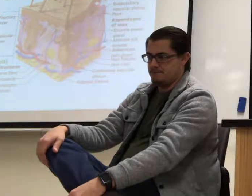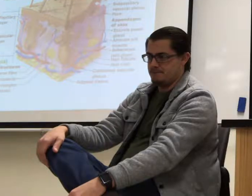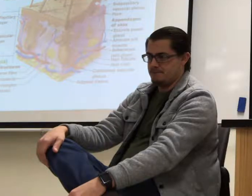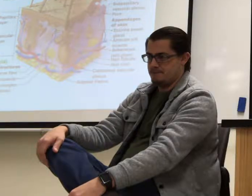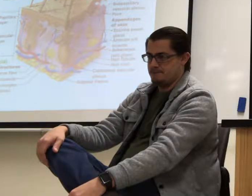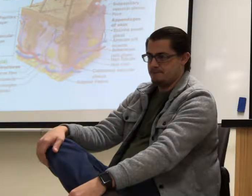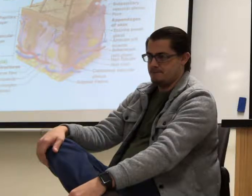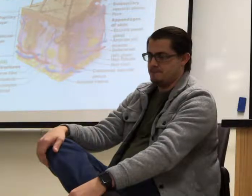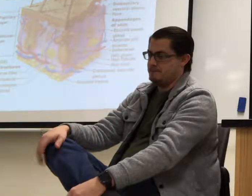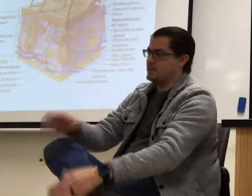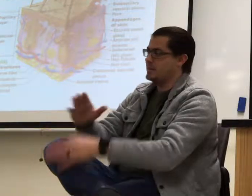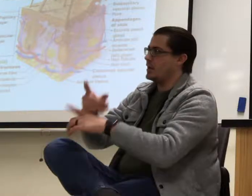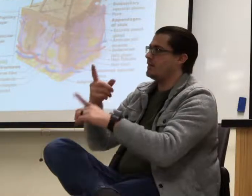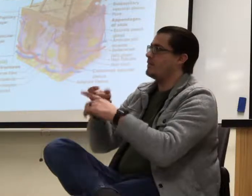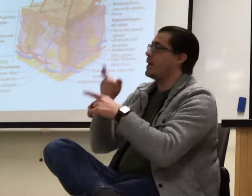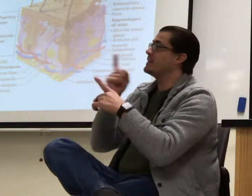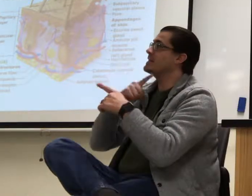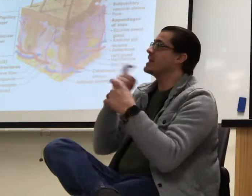Dehydration,